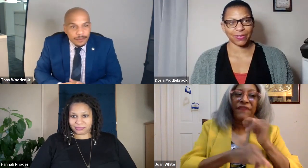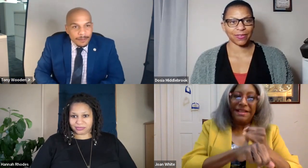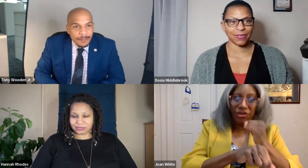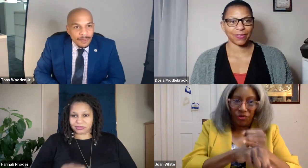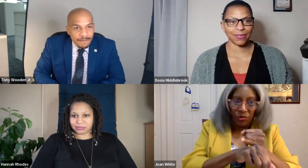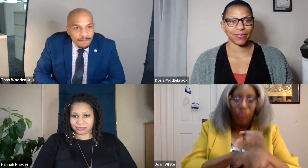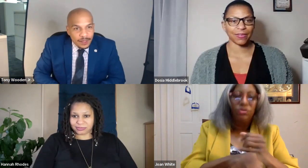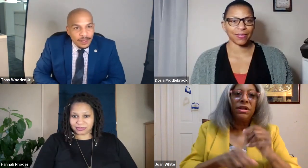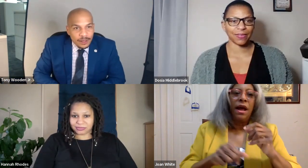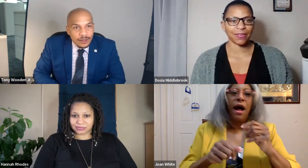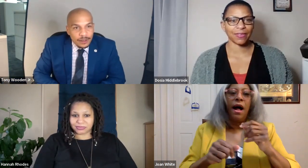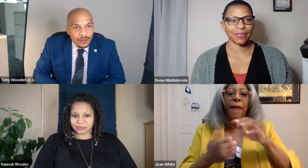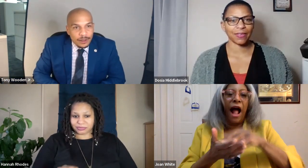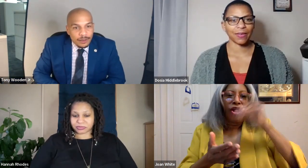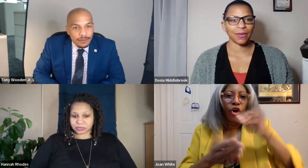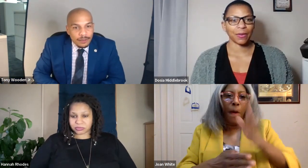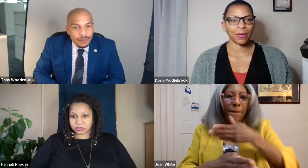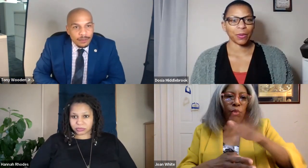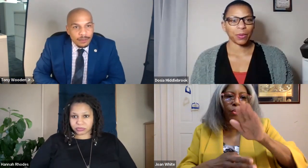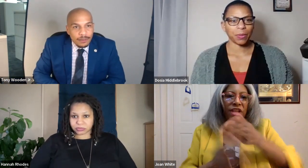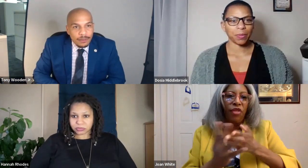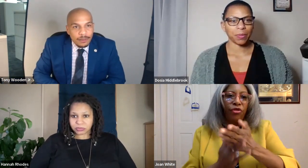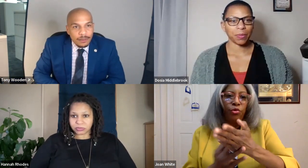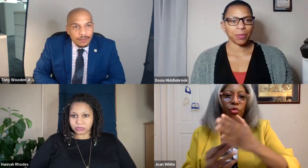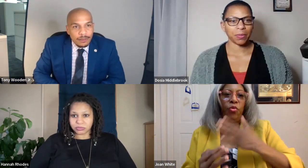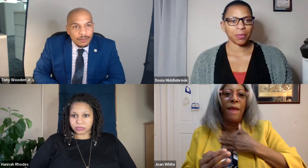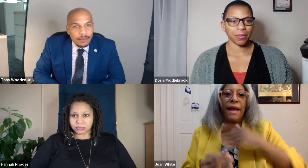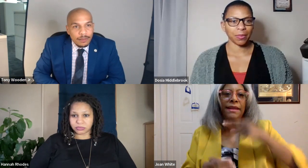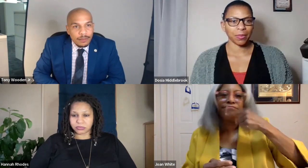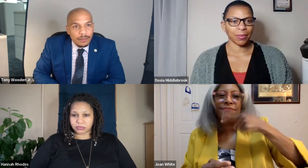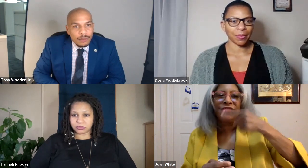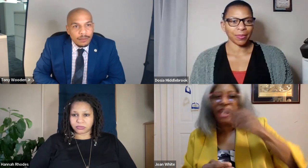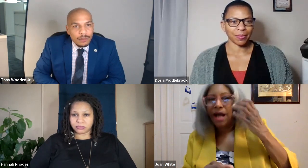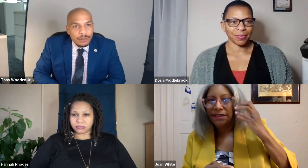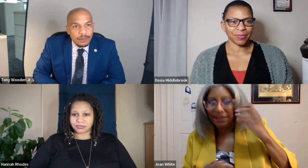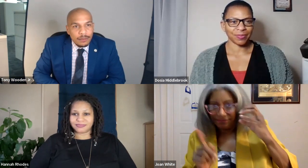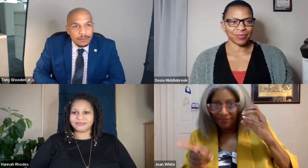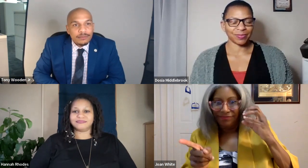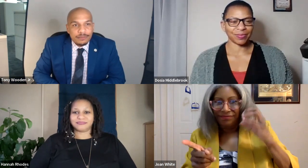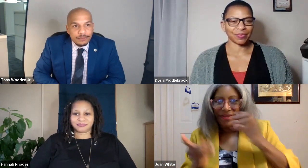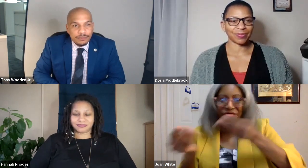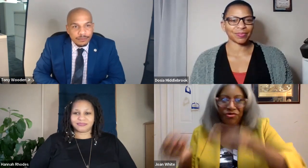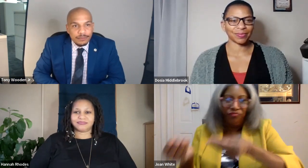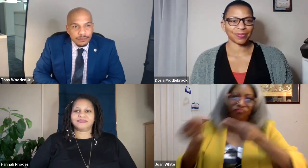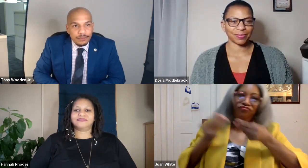back up. Before my time at a deaf school, I learned music through my hearing